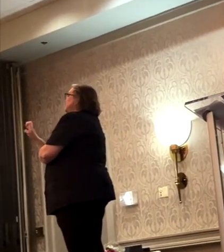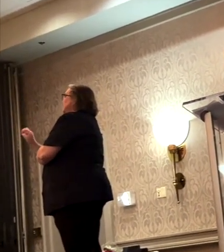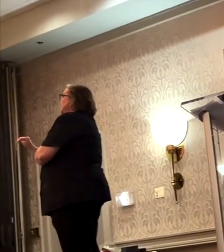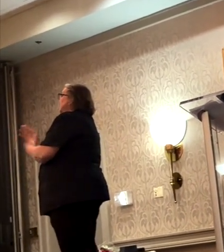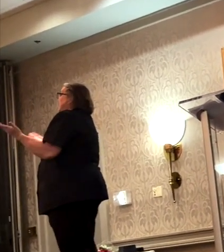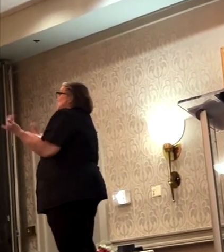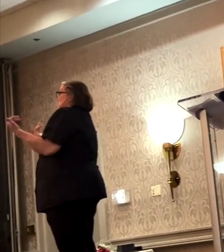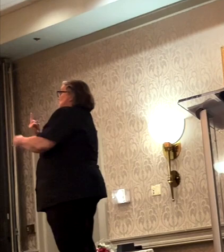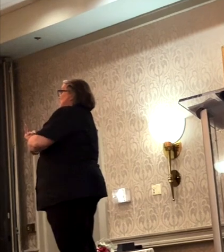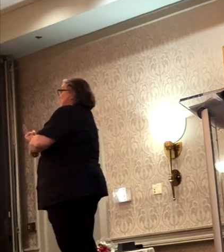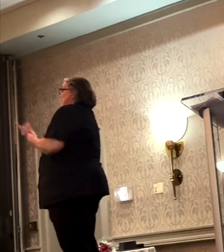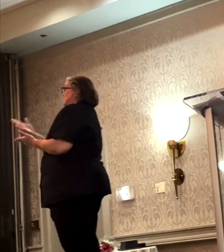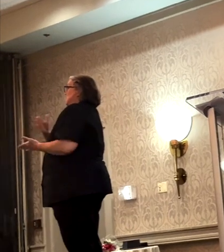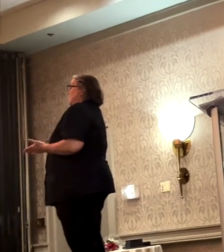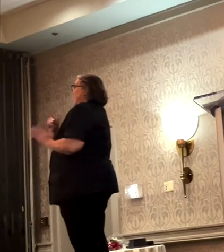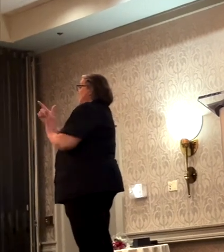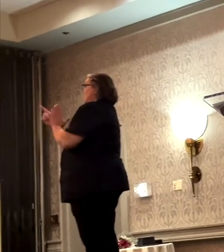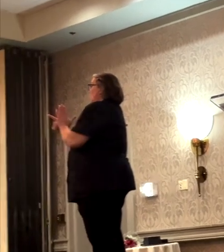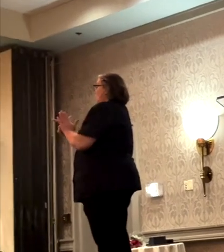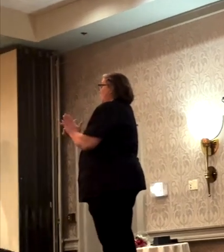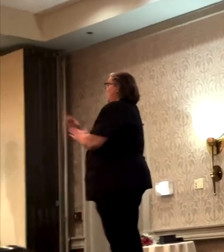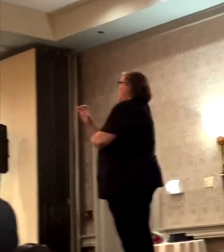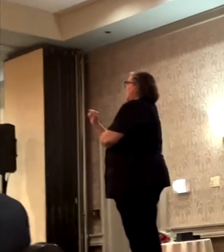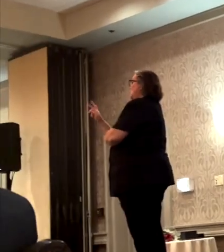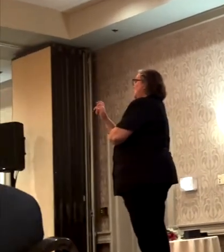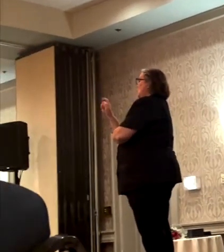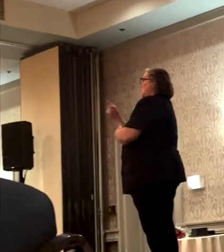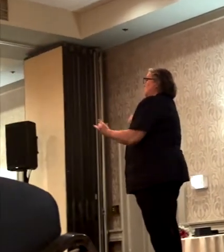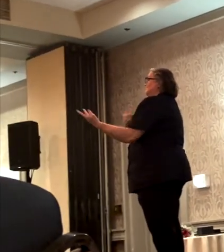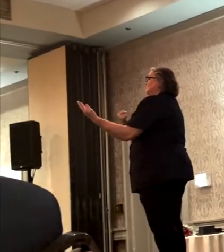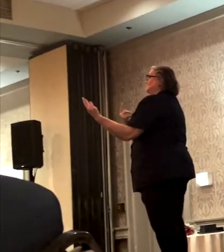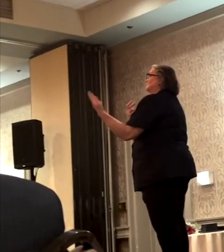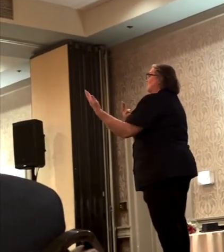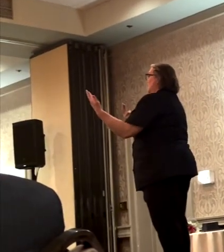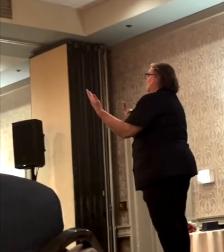served as my law clerk and is my close friend.